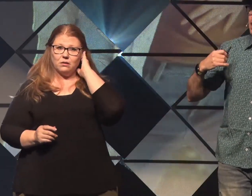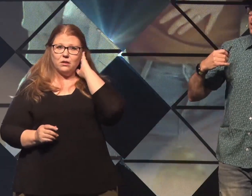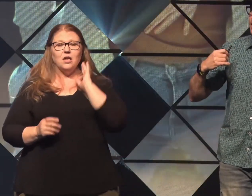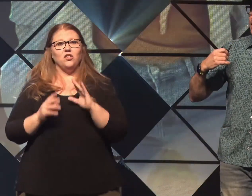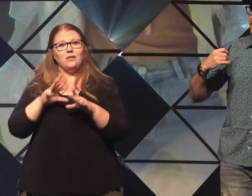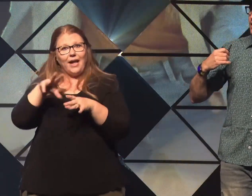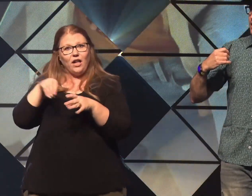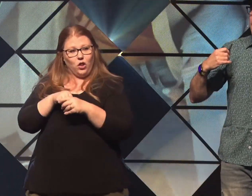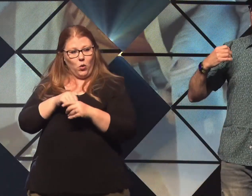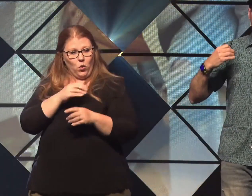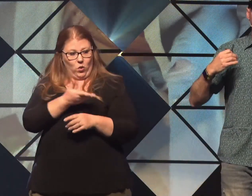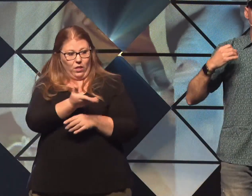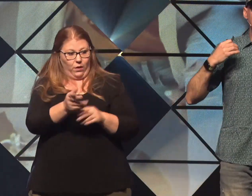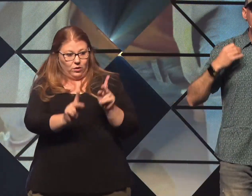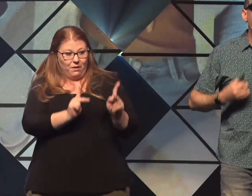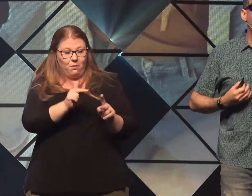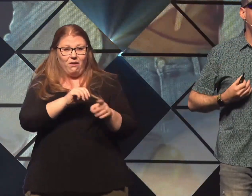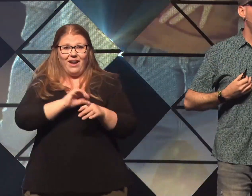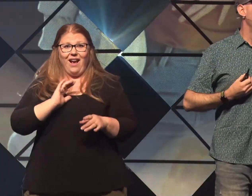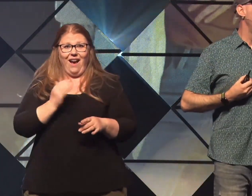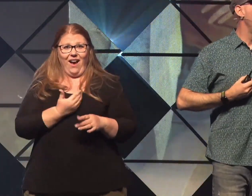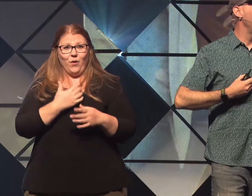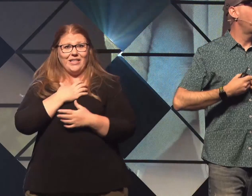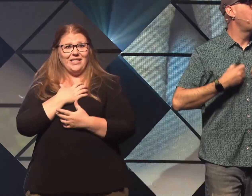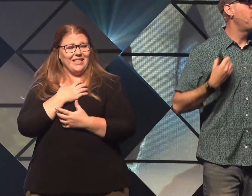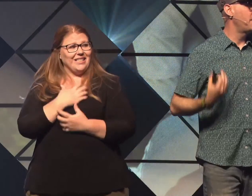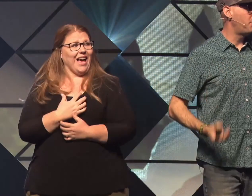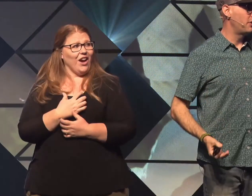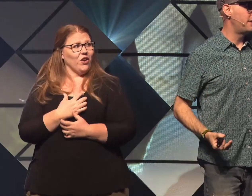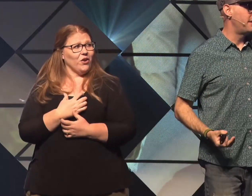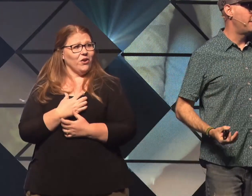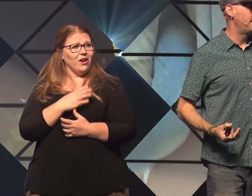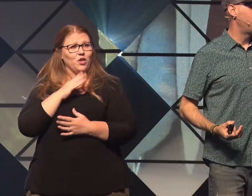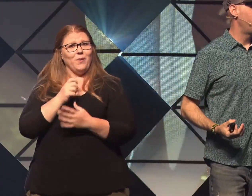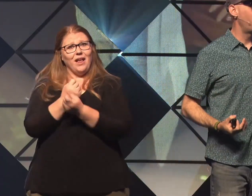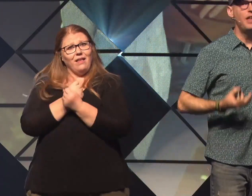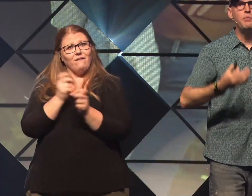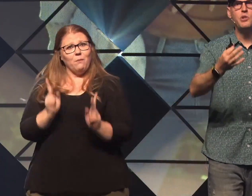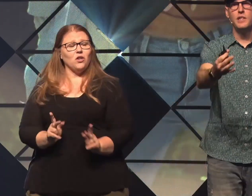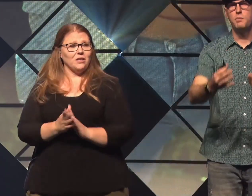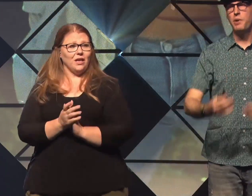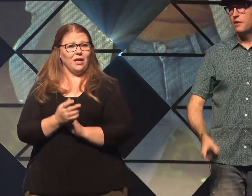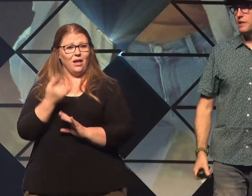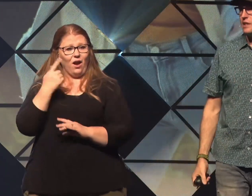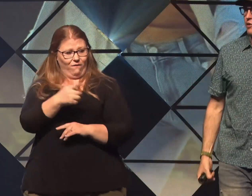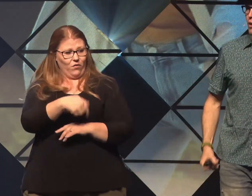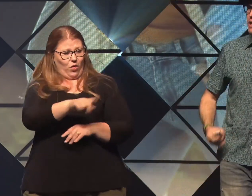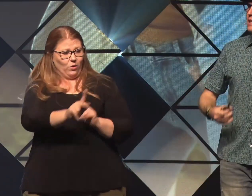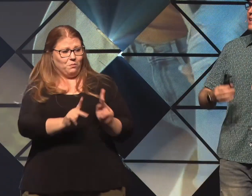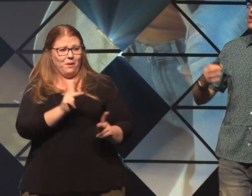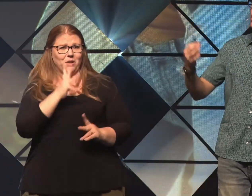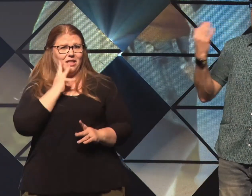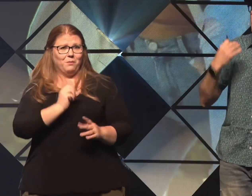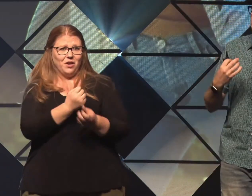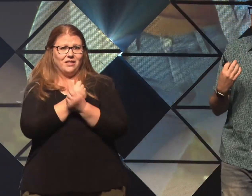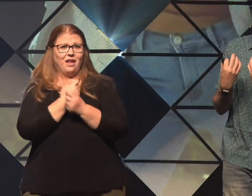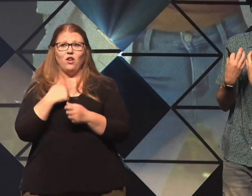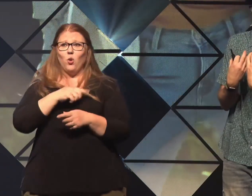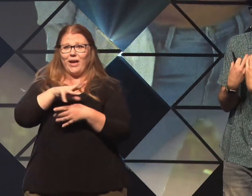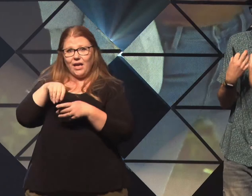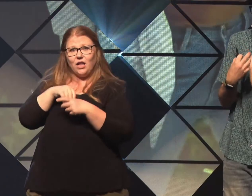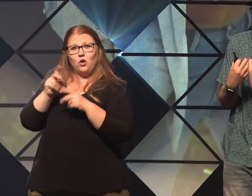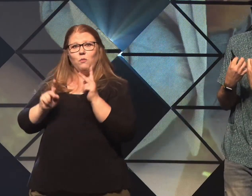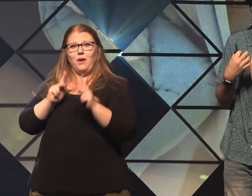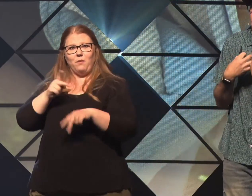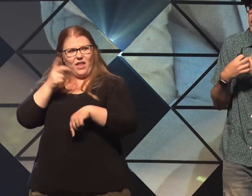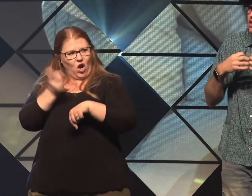them in our desire to be a loving person, for them to experience love. We can include people that are